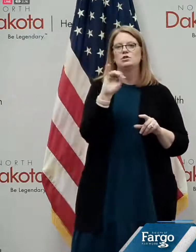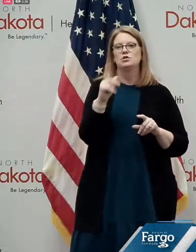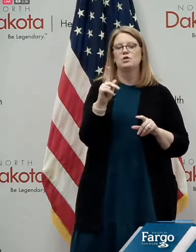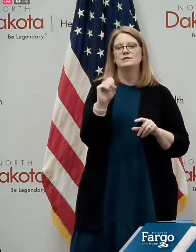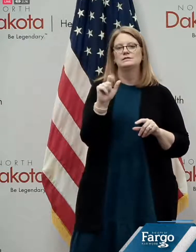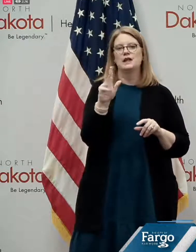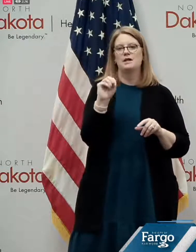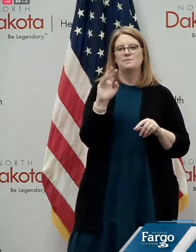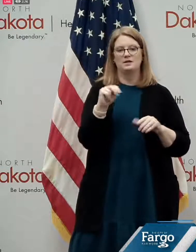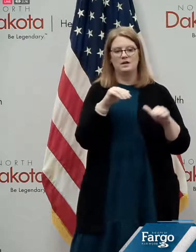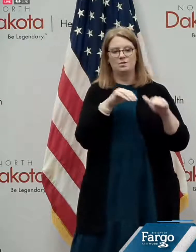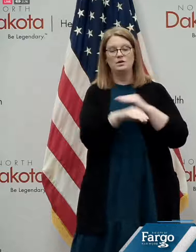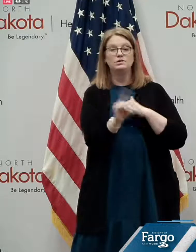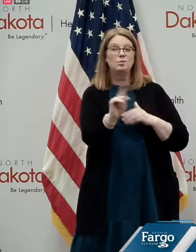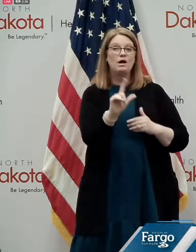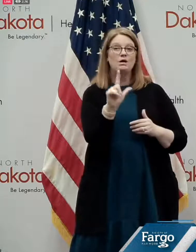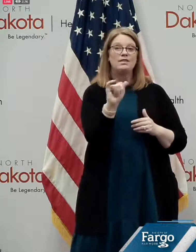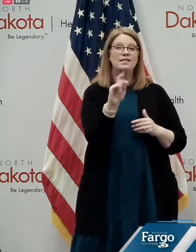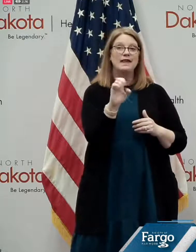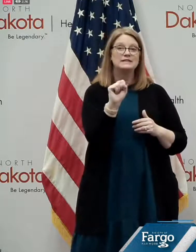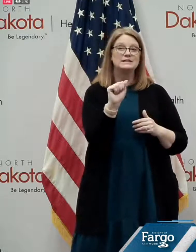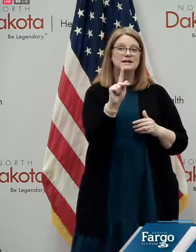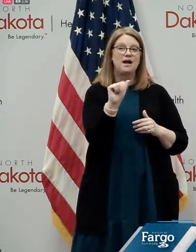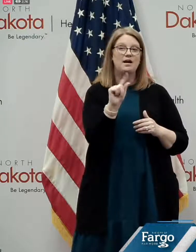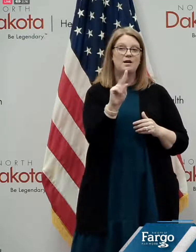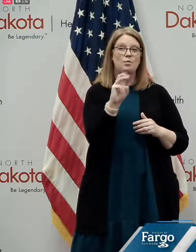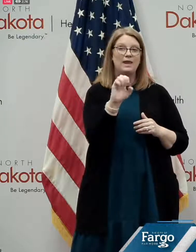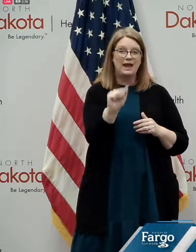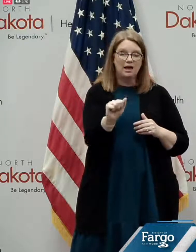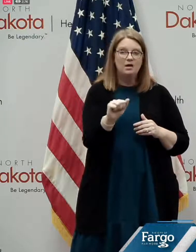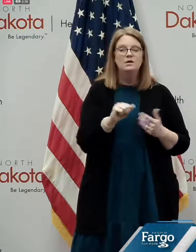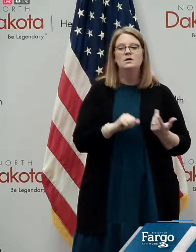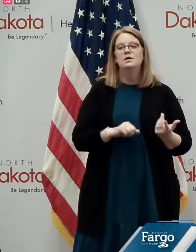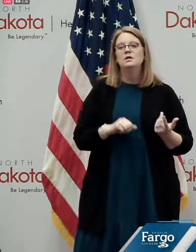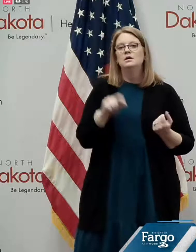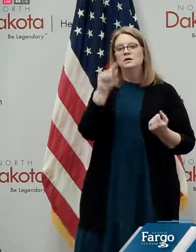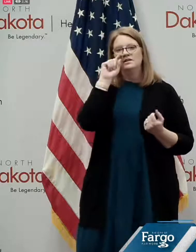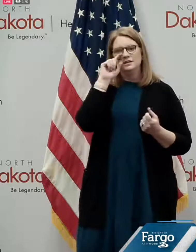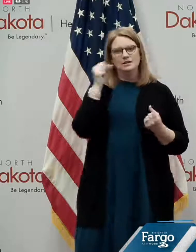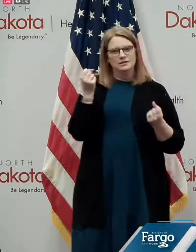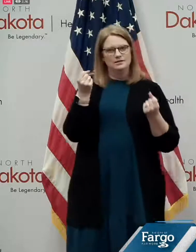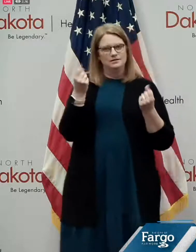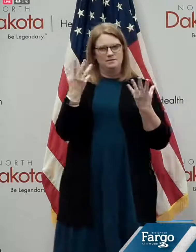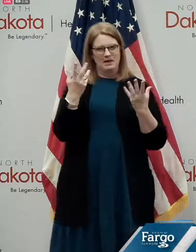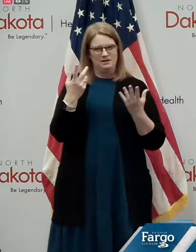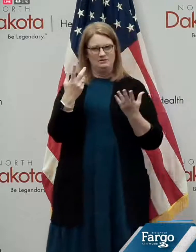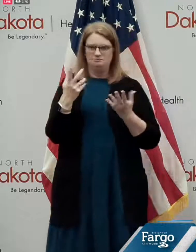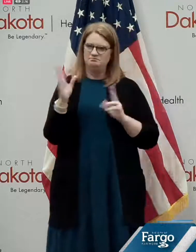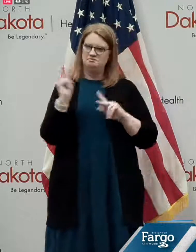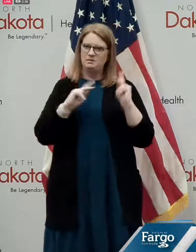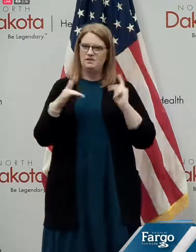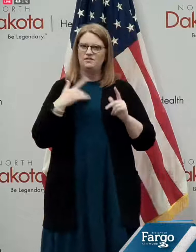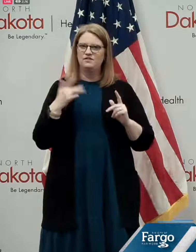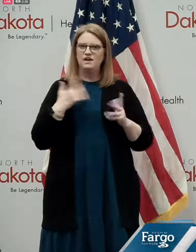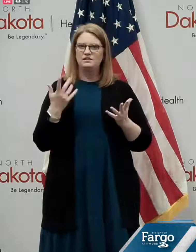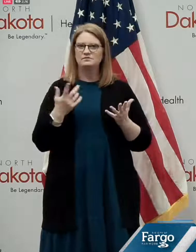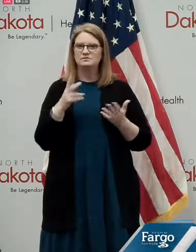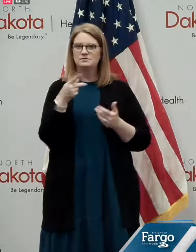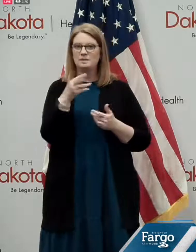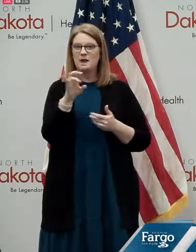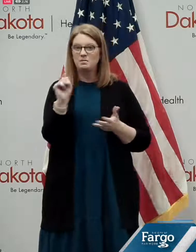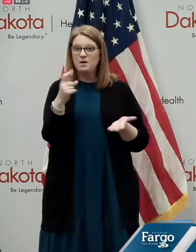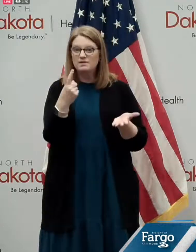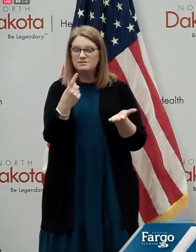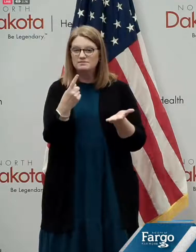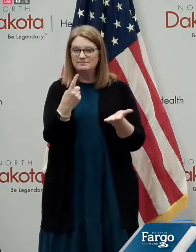Lake Sakakawea. Now, I know that many of you thought that the press conference about COVID was filled with numbers, but who knew that